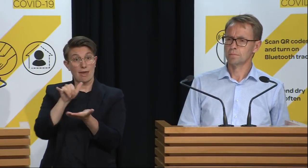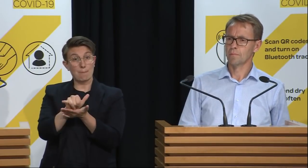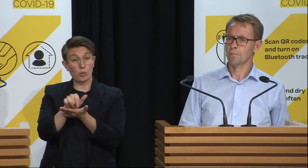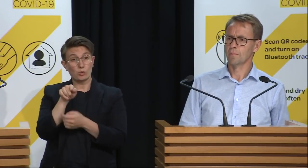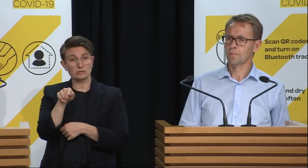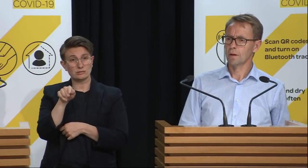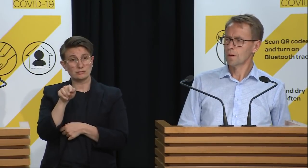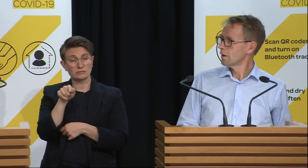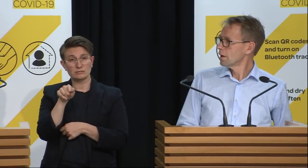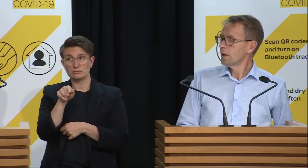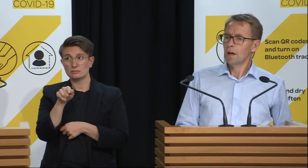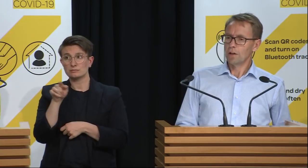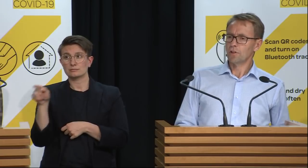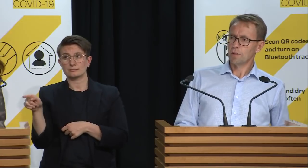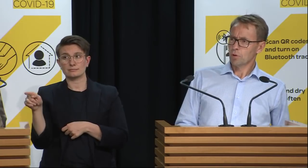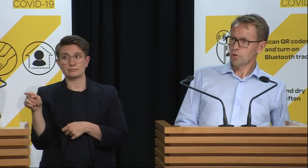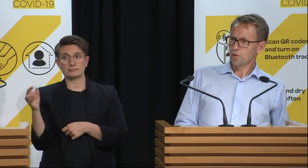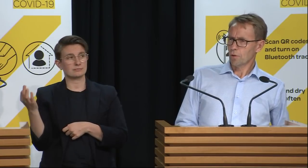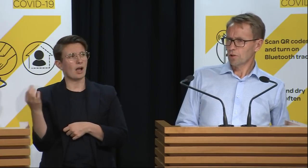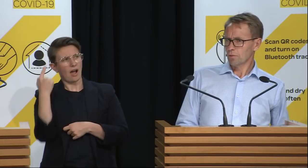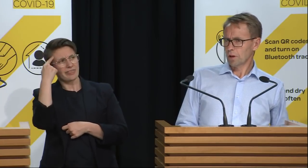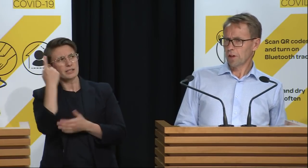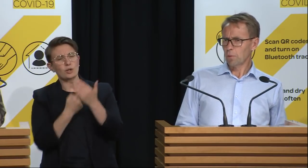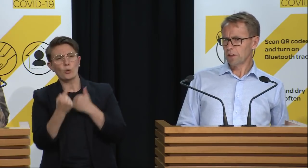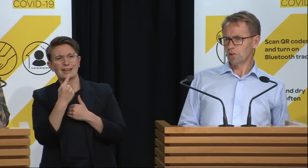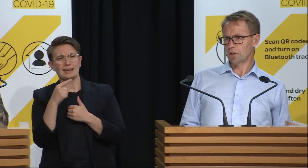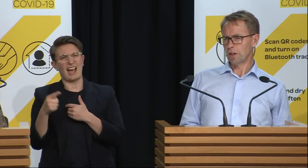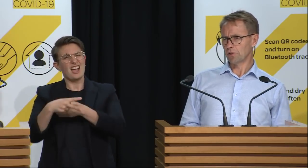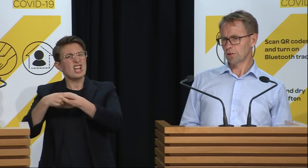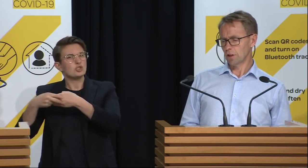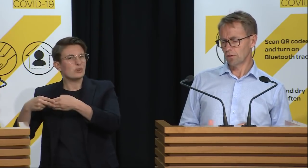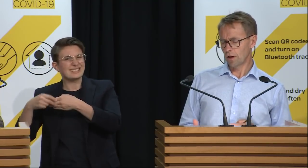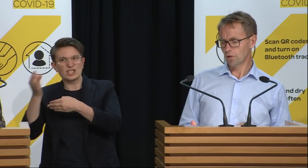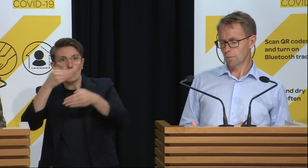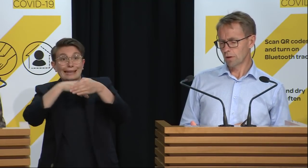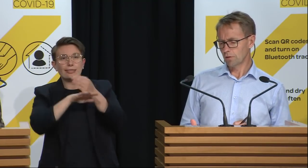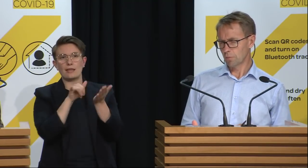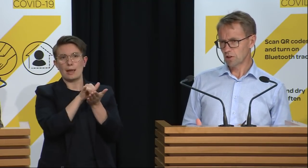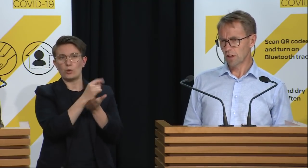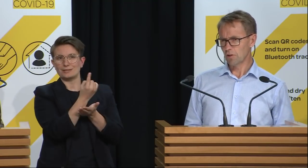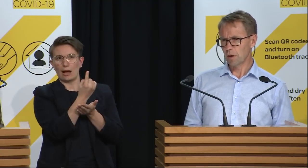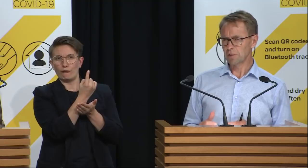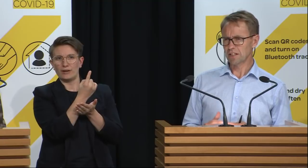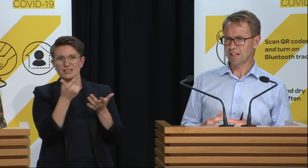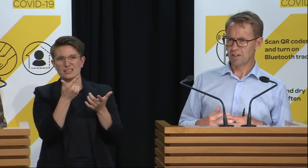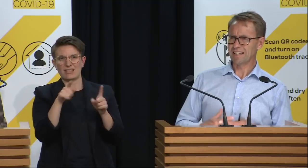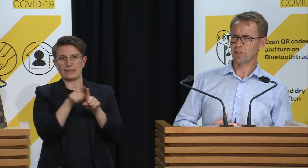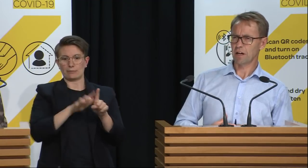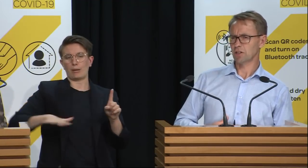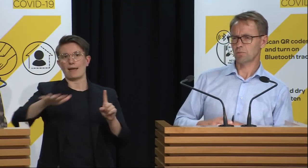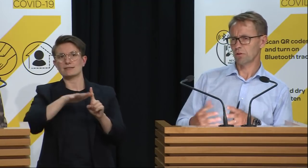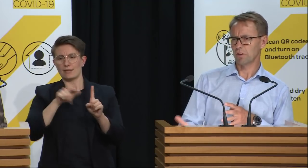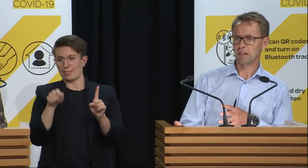close proximity? It's just an airport address, isn't it? It's an airport address, so it's a 1 day a week. It doesn't, as far as the information I have at the moment, doesn't have